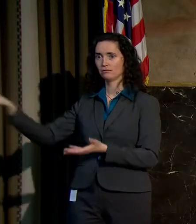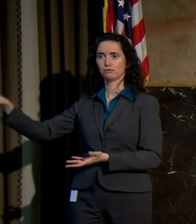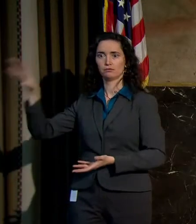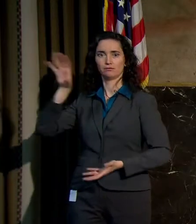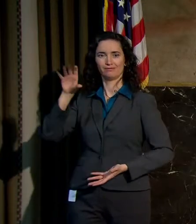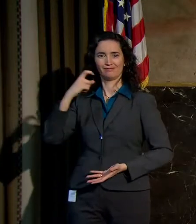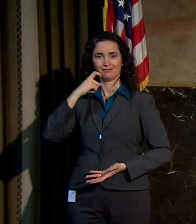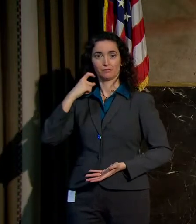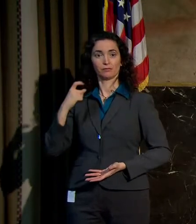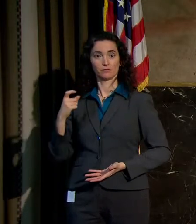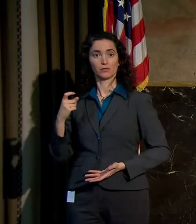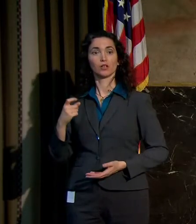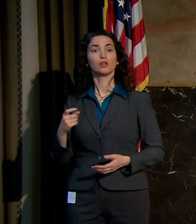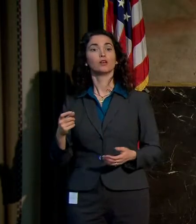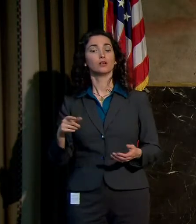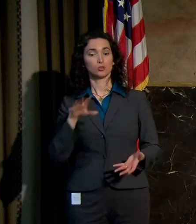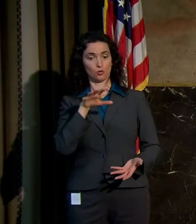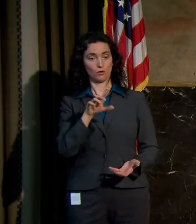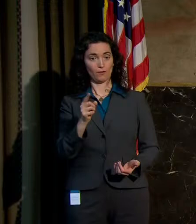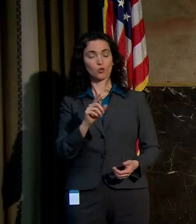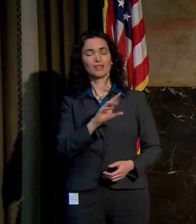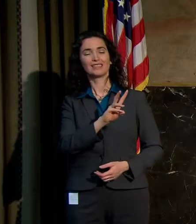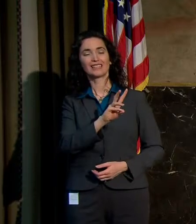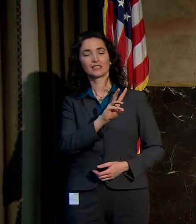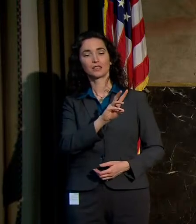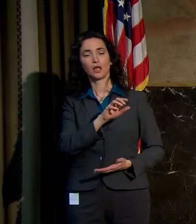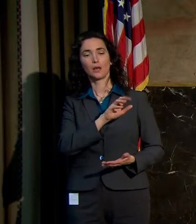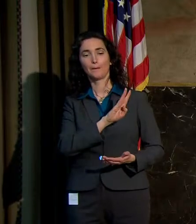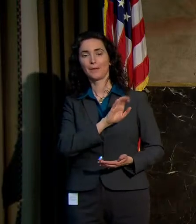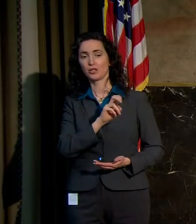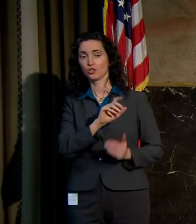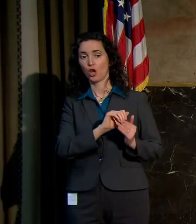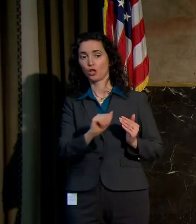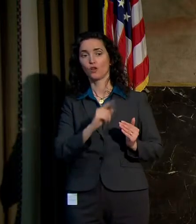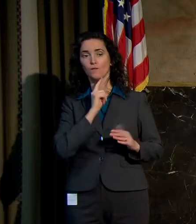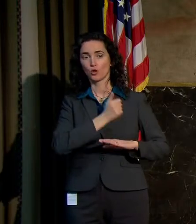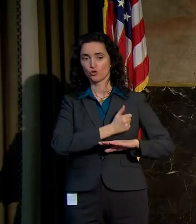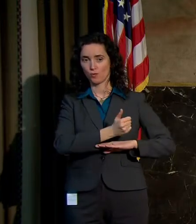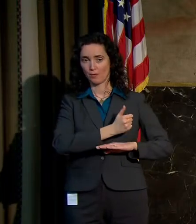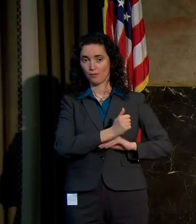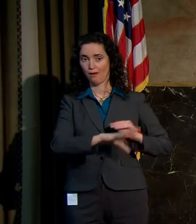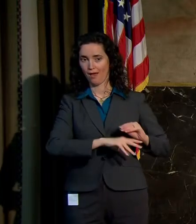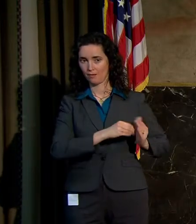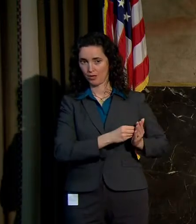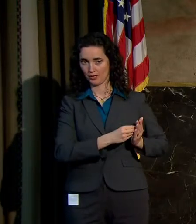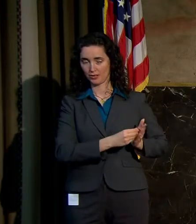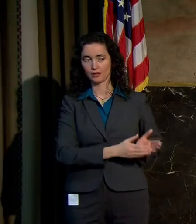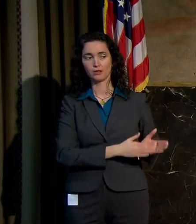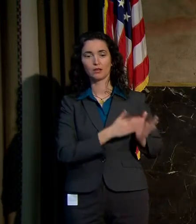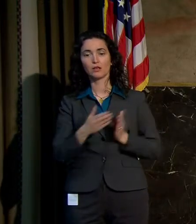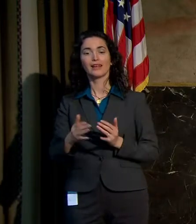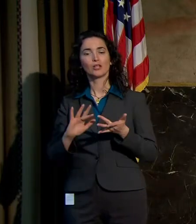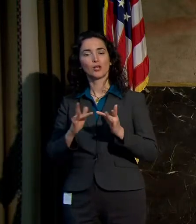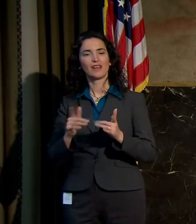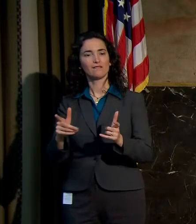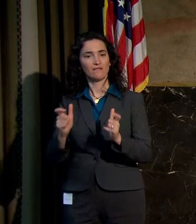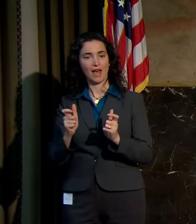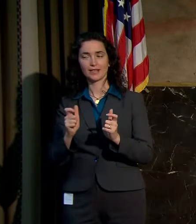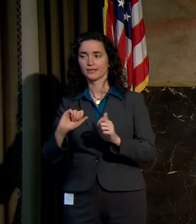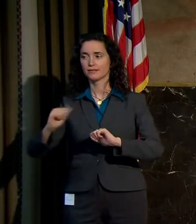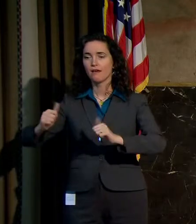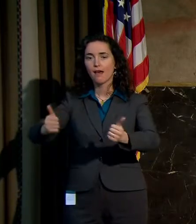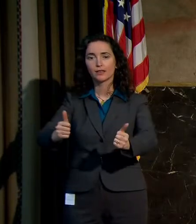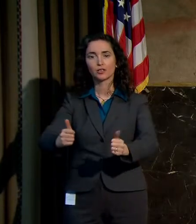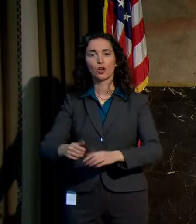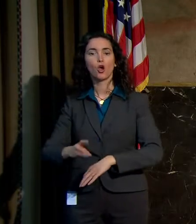We've talked about the $6 billion for transportation, for example, and the additional money for broadband, for water, for